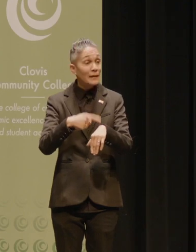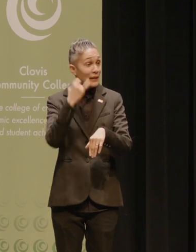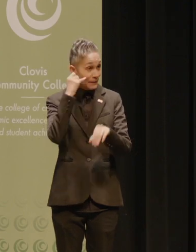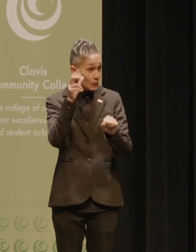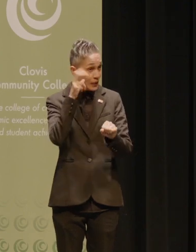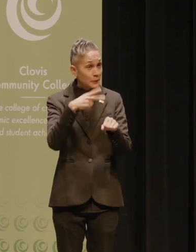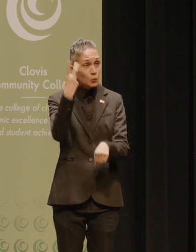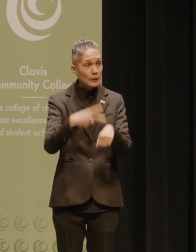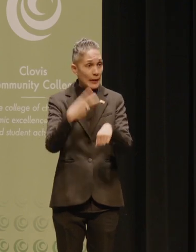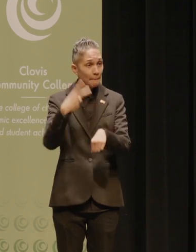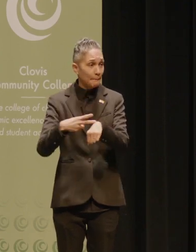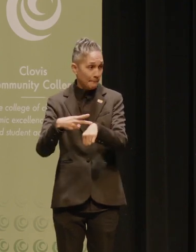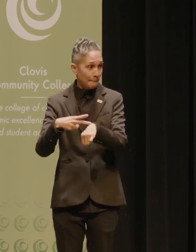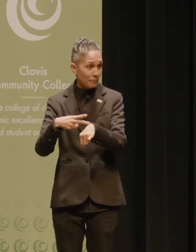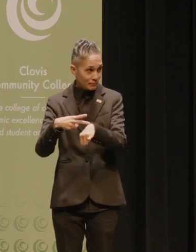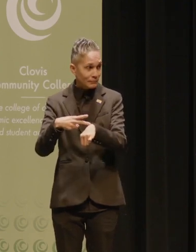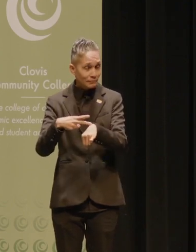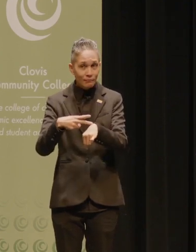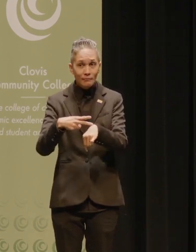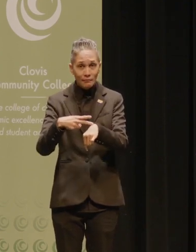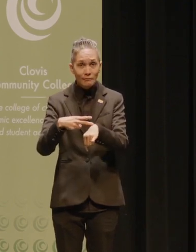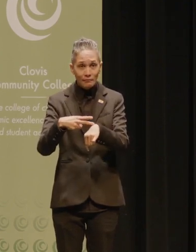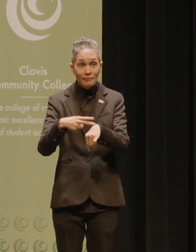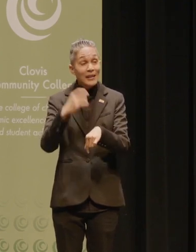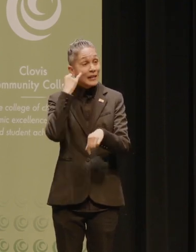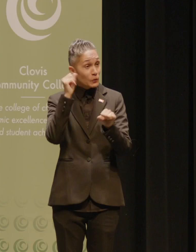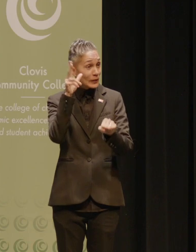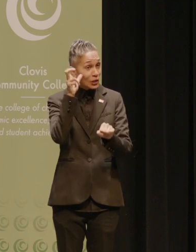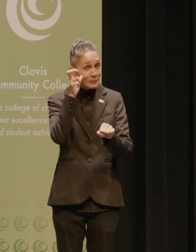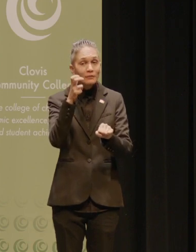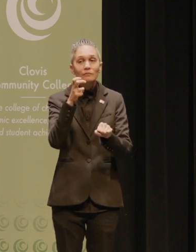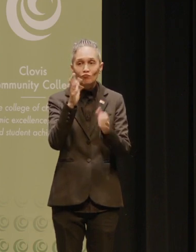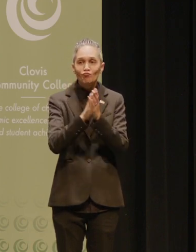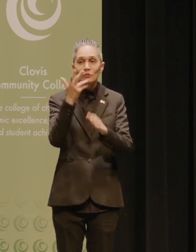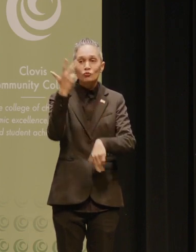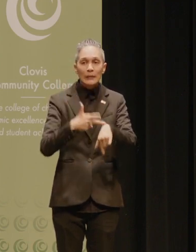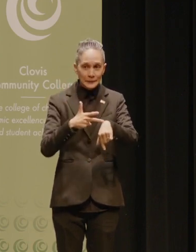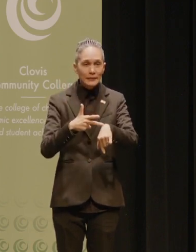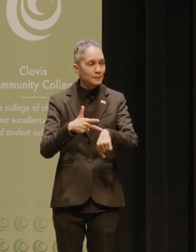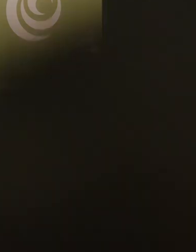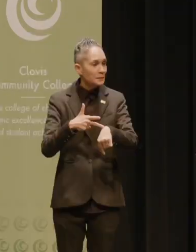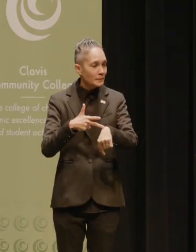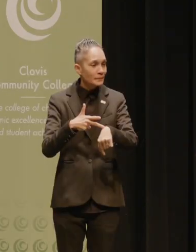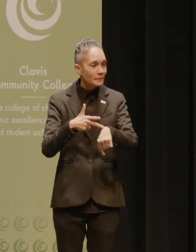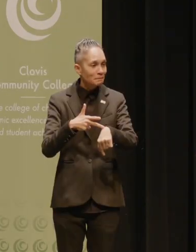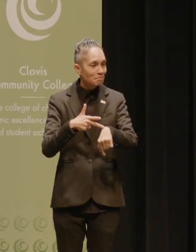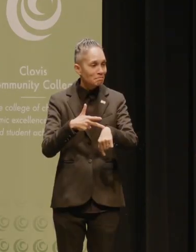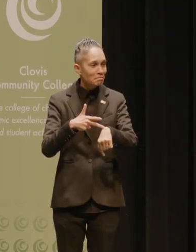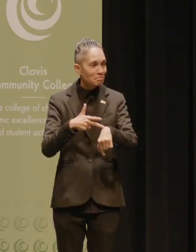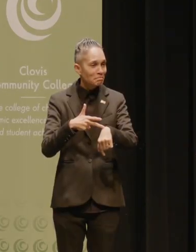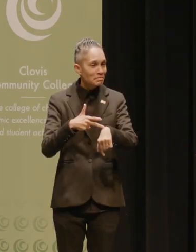If you can hear me, clap your hands twice. If you can hear me, clap your hands 3 times.